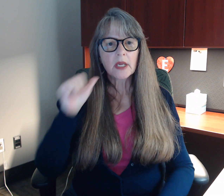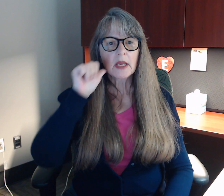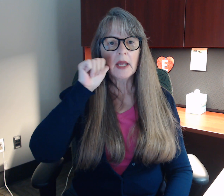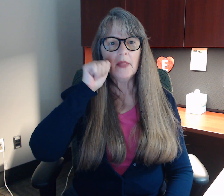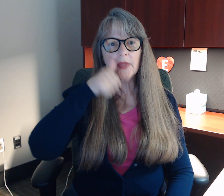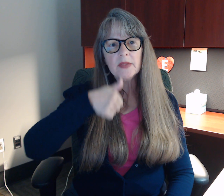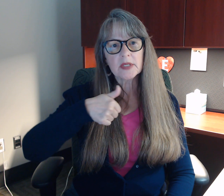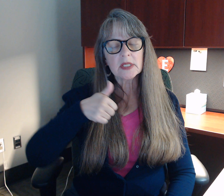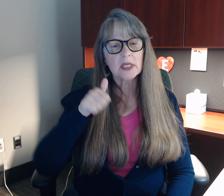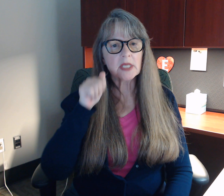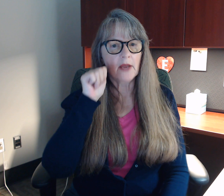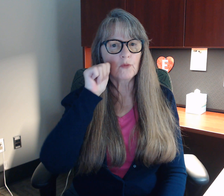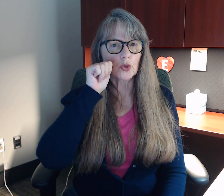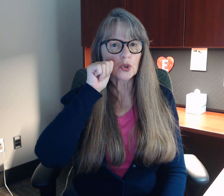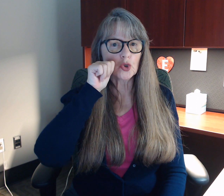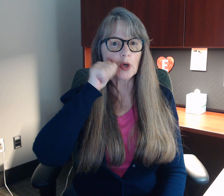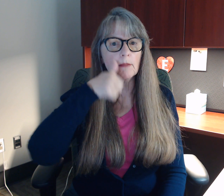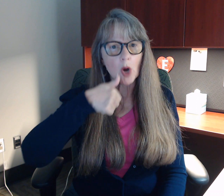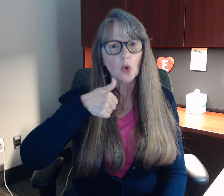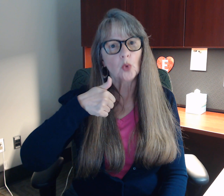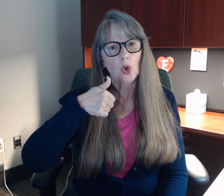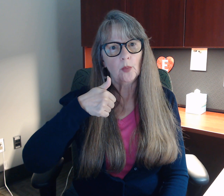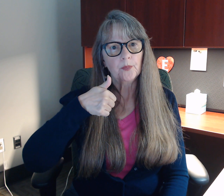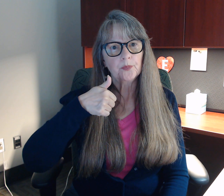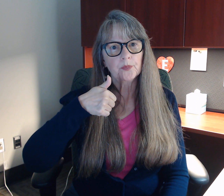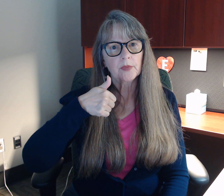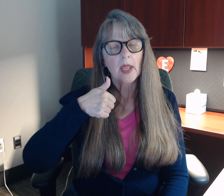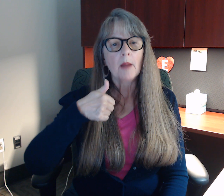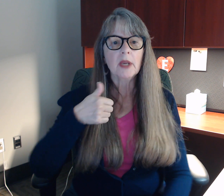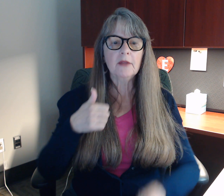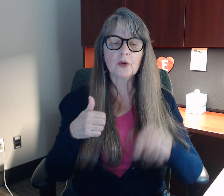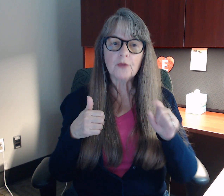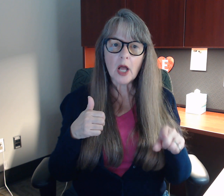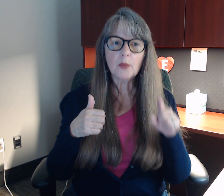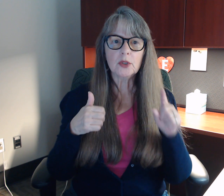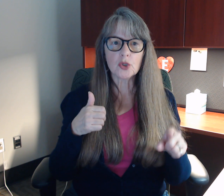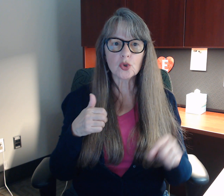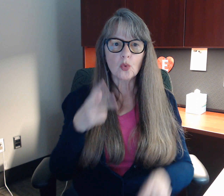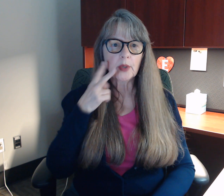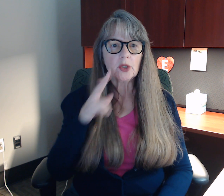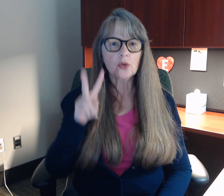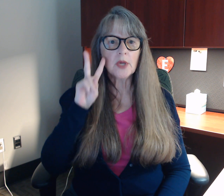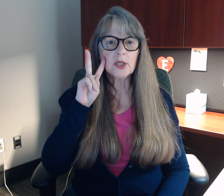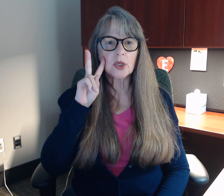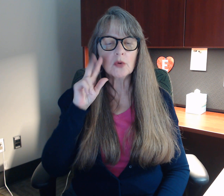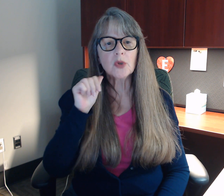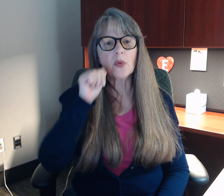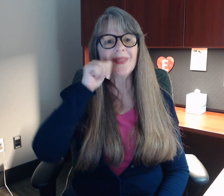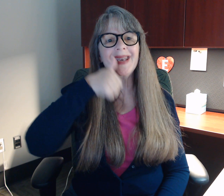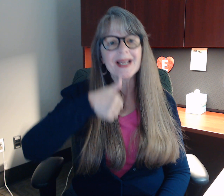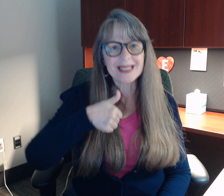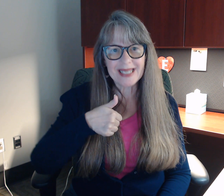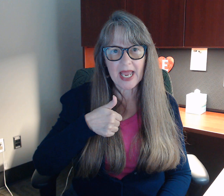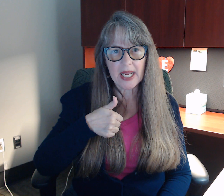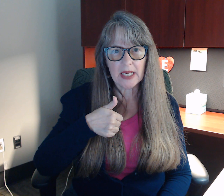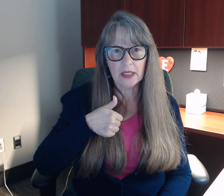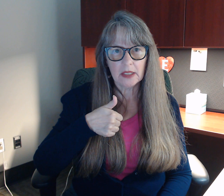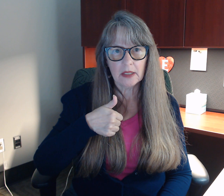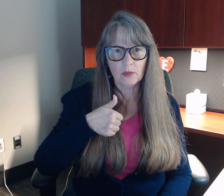and then this is the sign for tomorrow. But if you're following the story 2 days ago, so the next day, right,